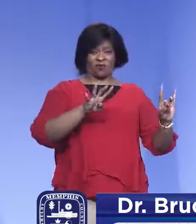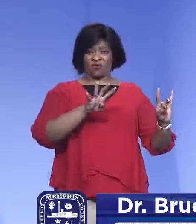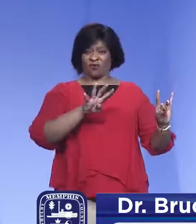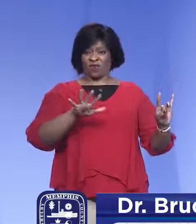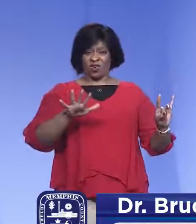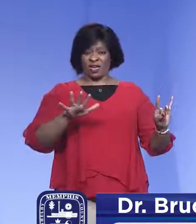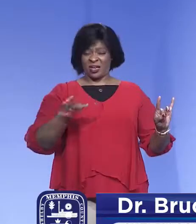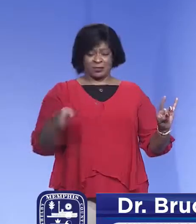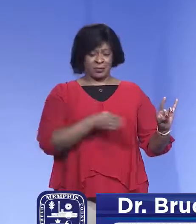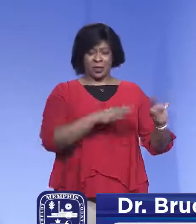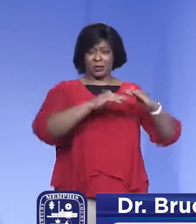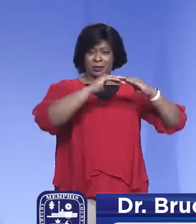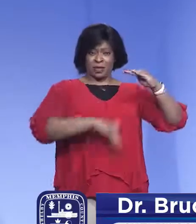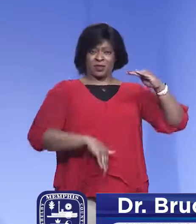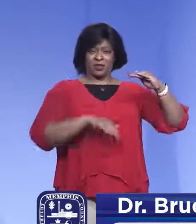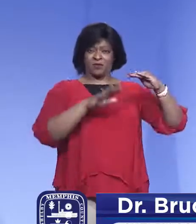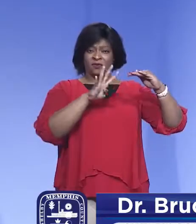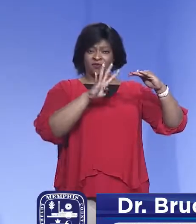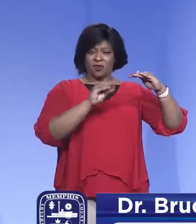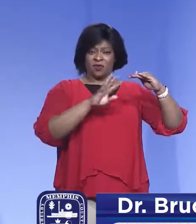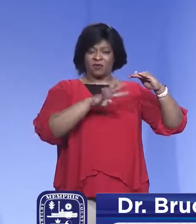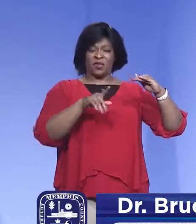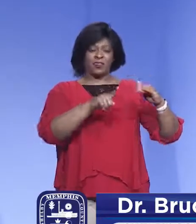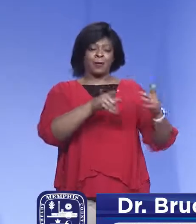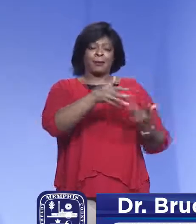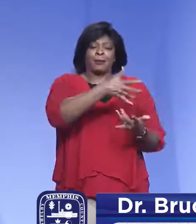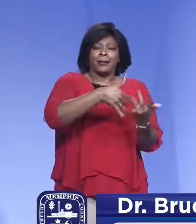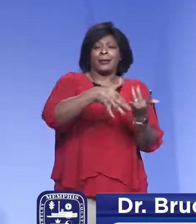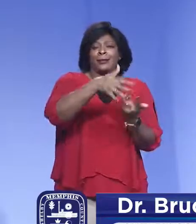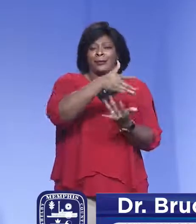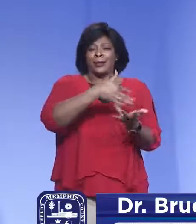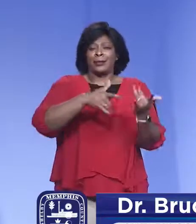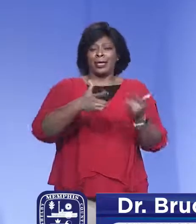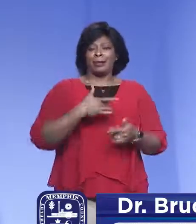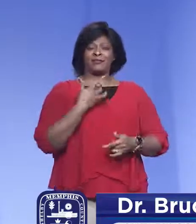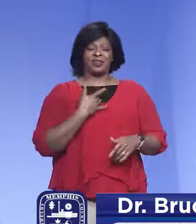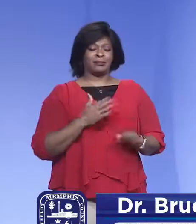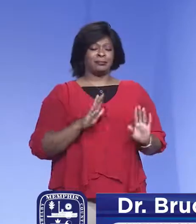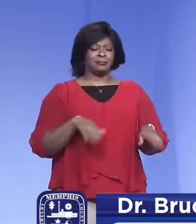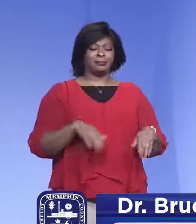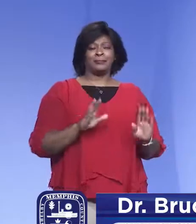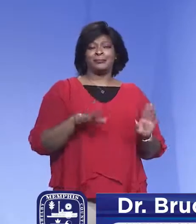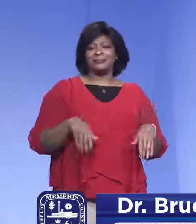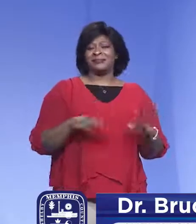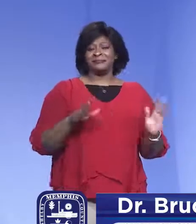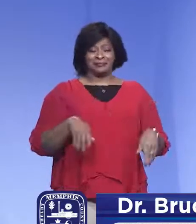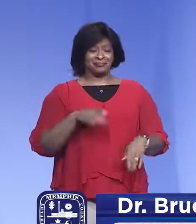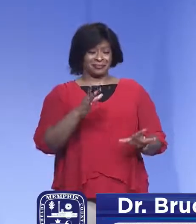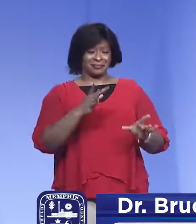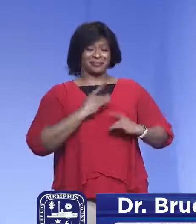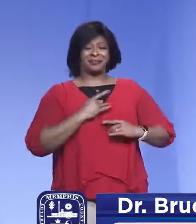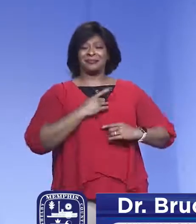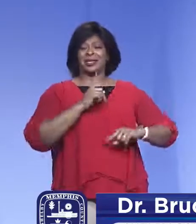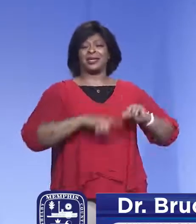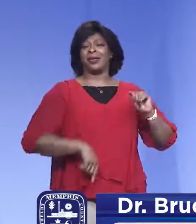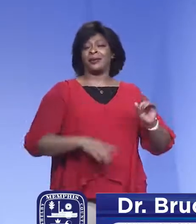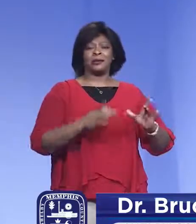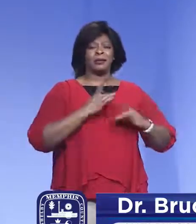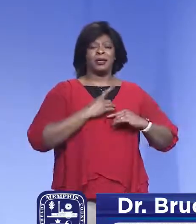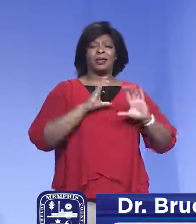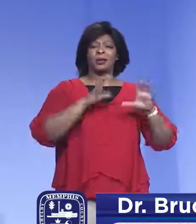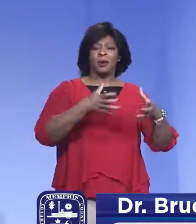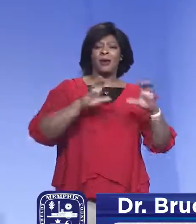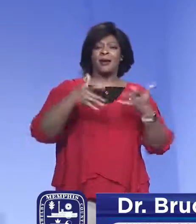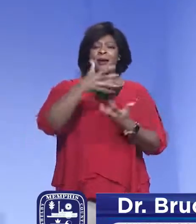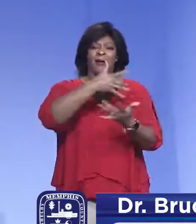are engaged in activities that they feel that they're not vulnerable to the infection, the gathering, the